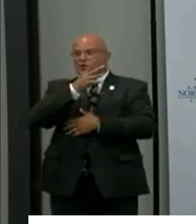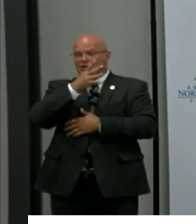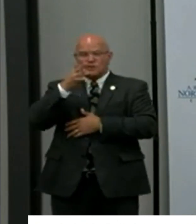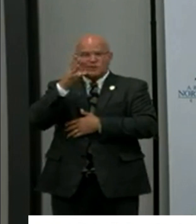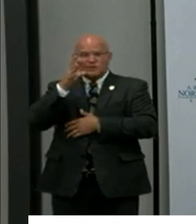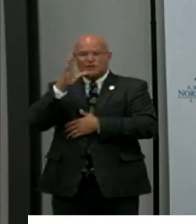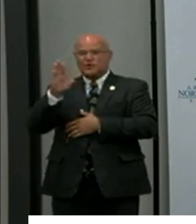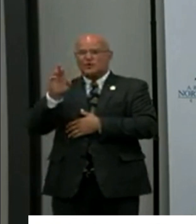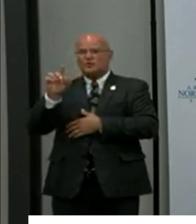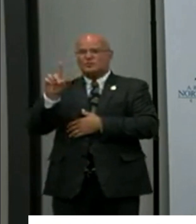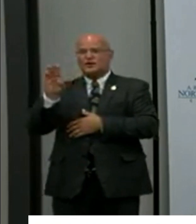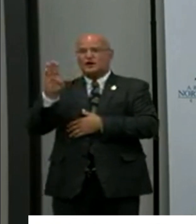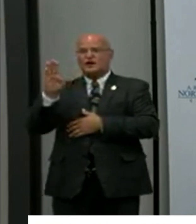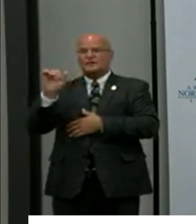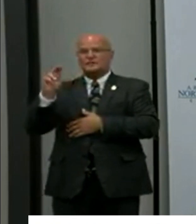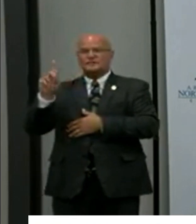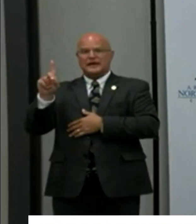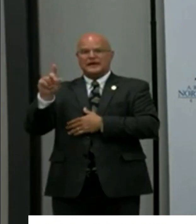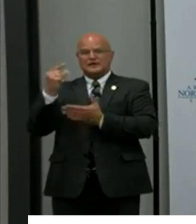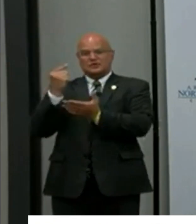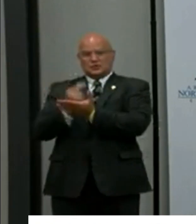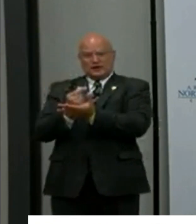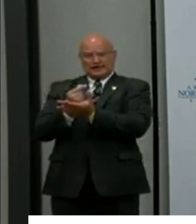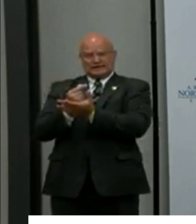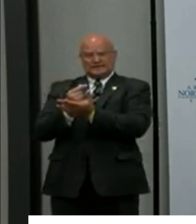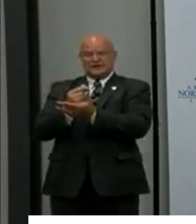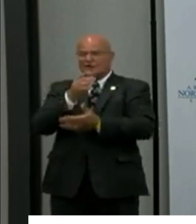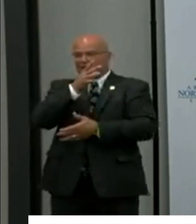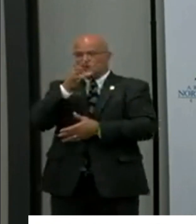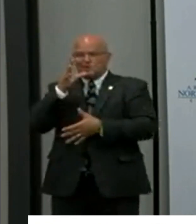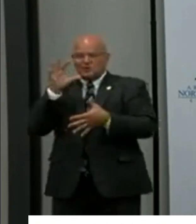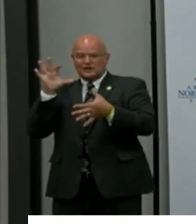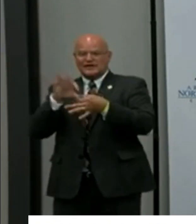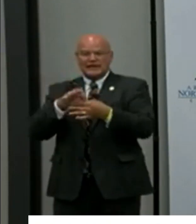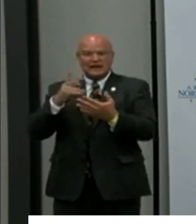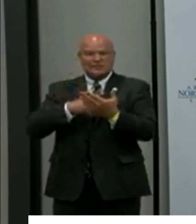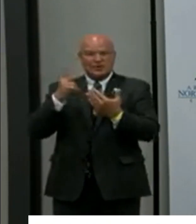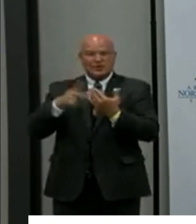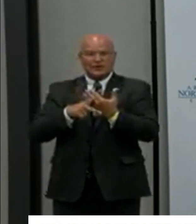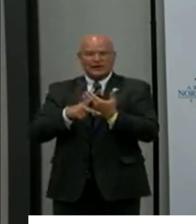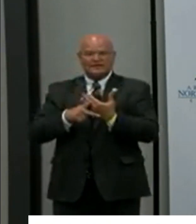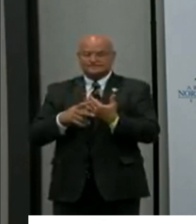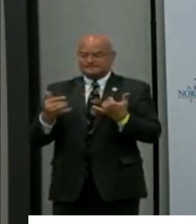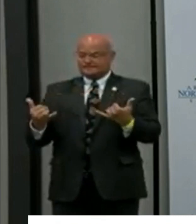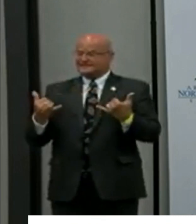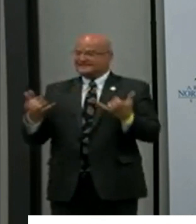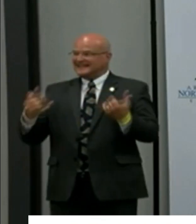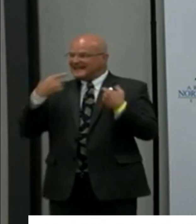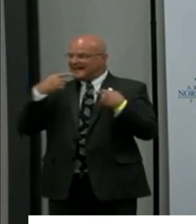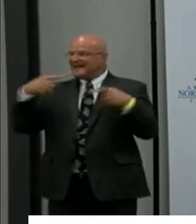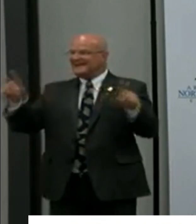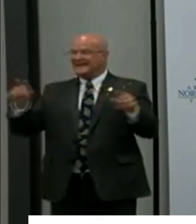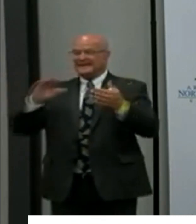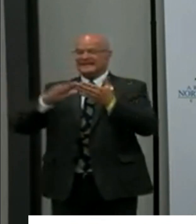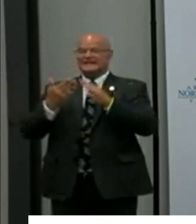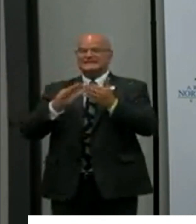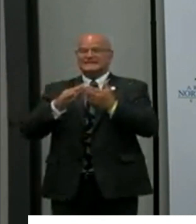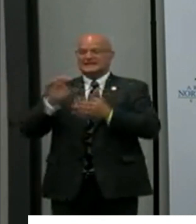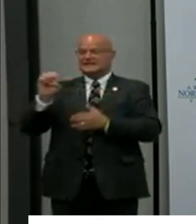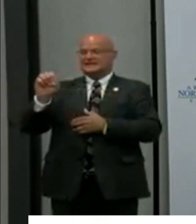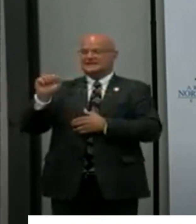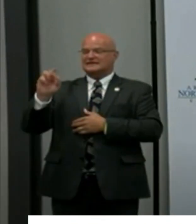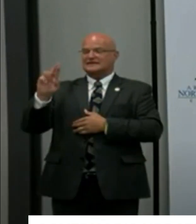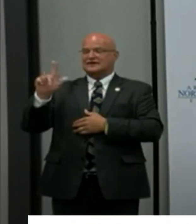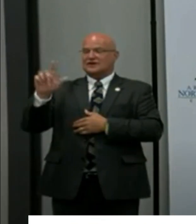grants, the Rural Connect program. And today I'm pleased to announce that the City of Earl